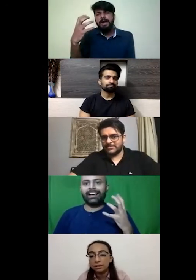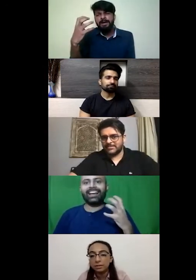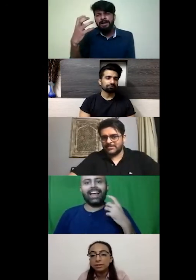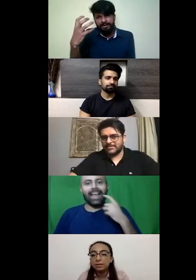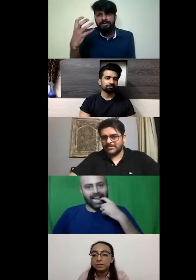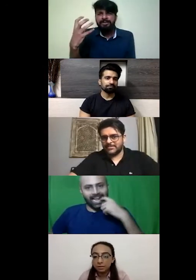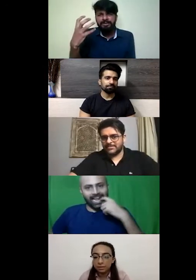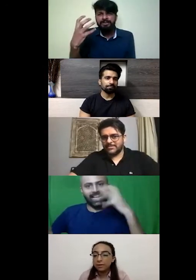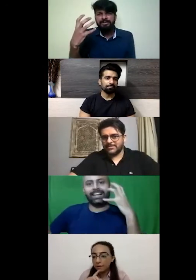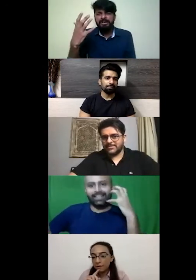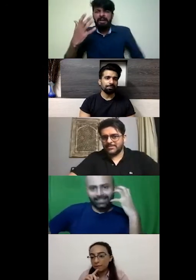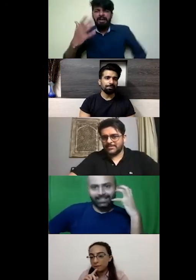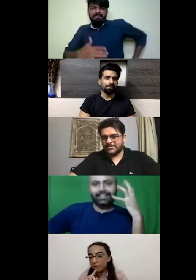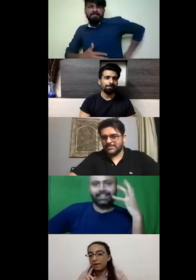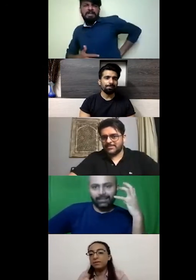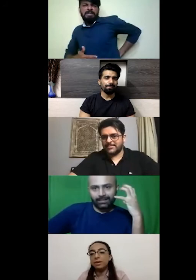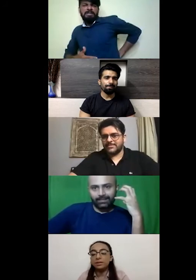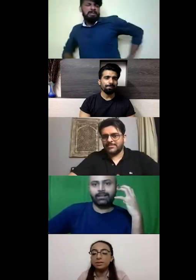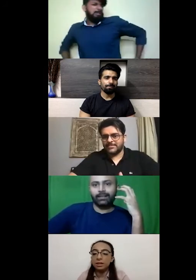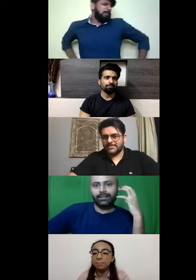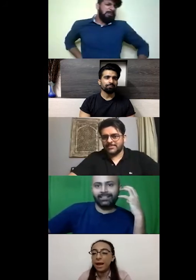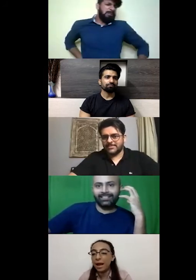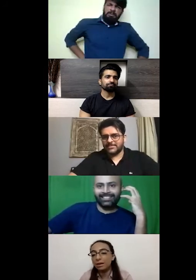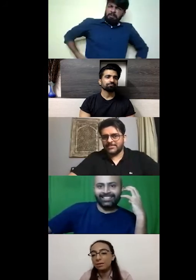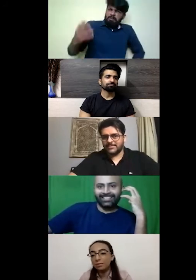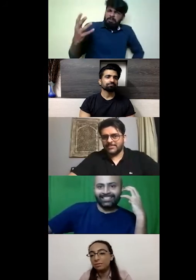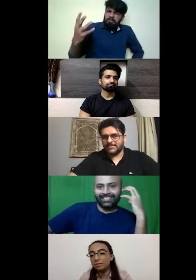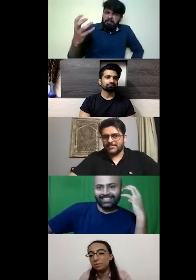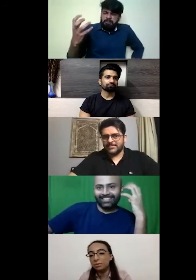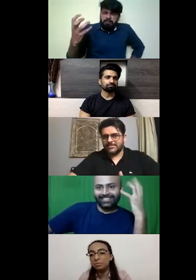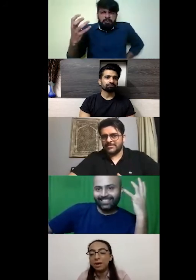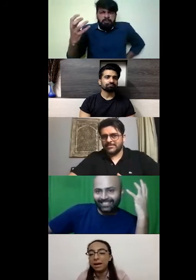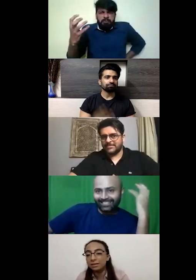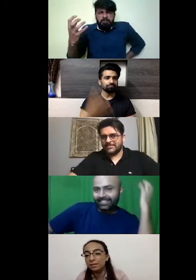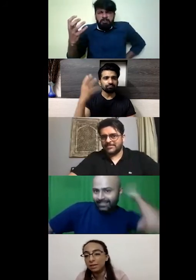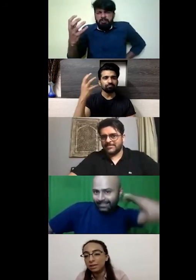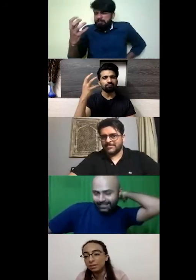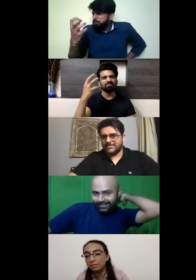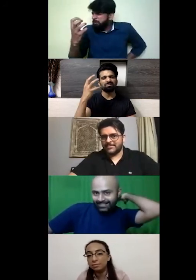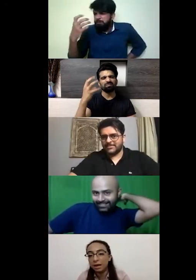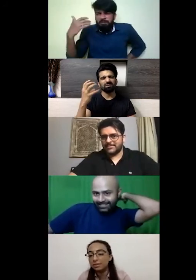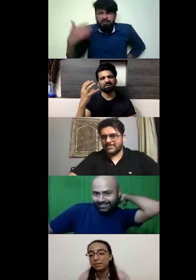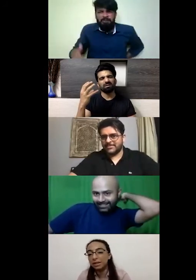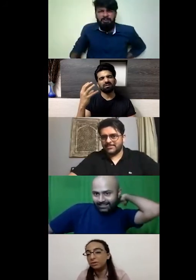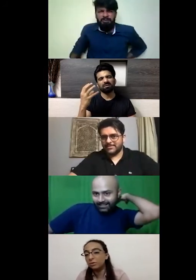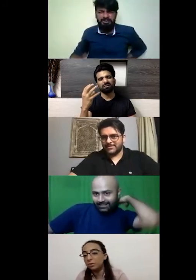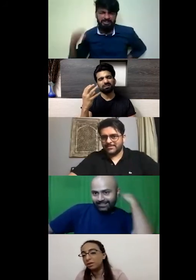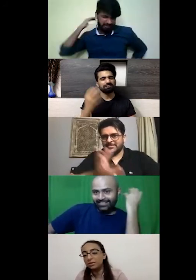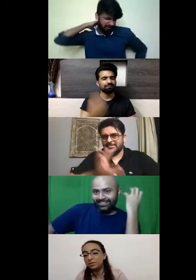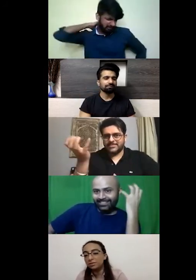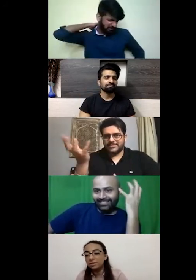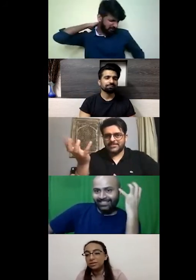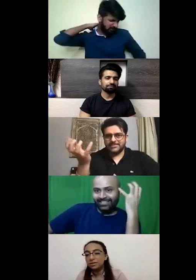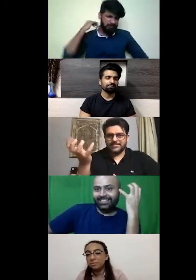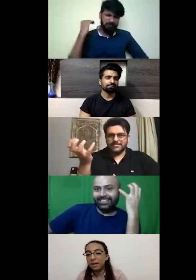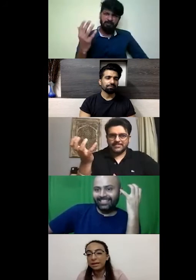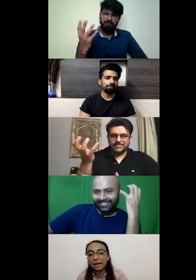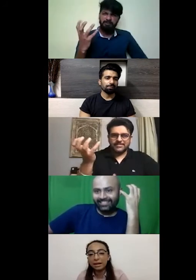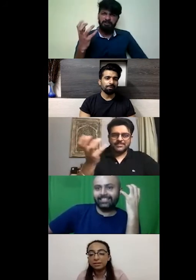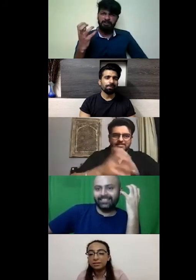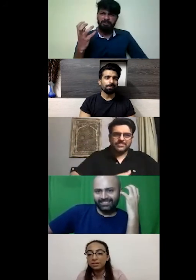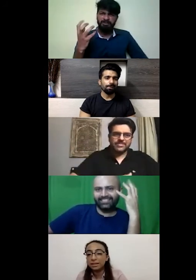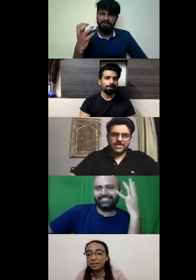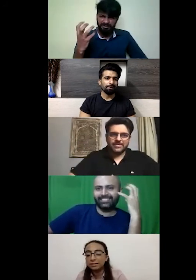hurting. Wherever it's hurting. Back. Ooh, back is hurting. Back's hurting too much. My